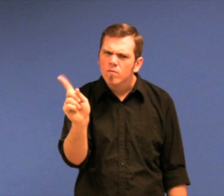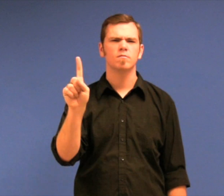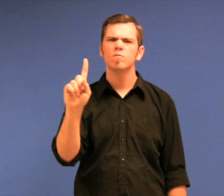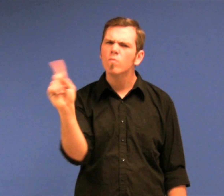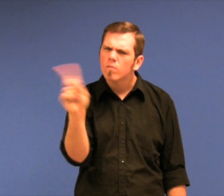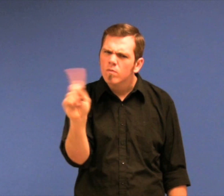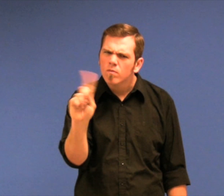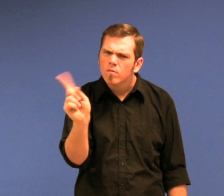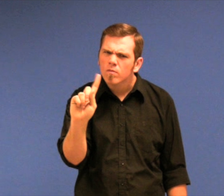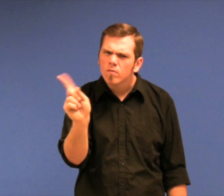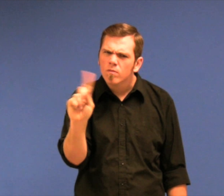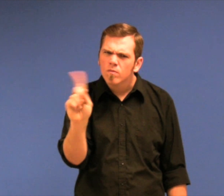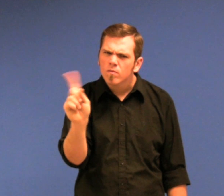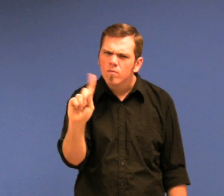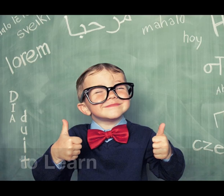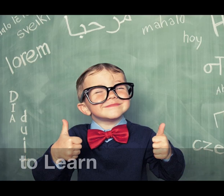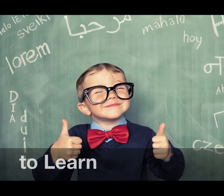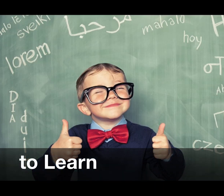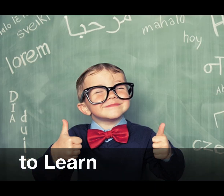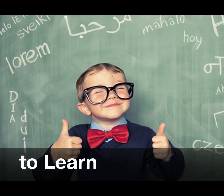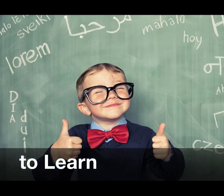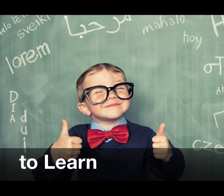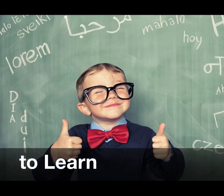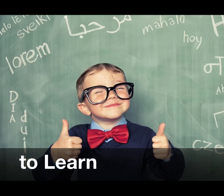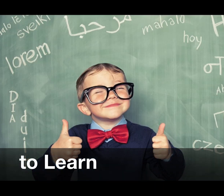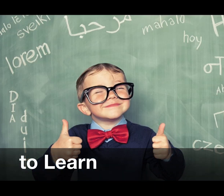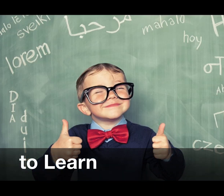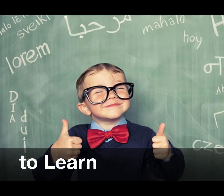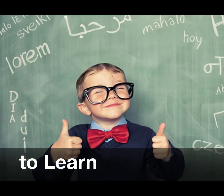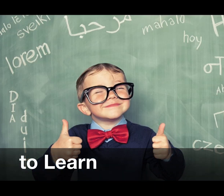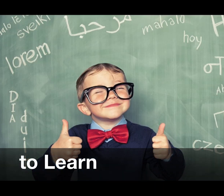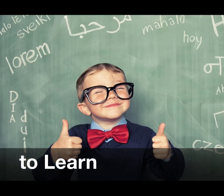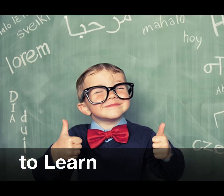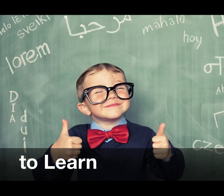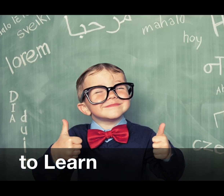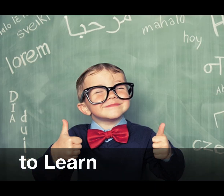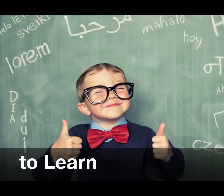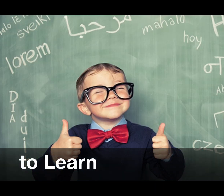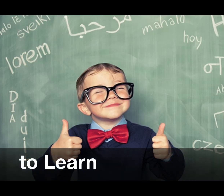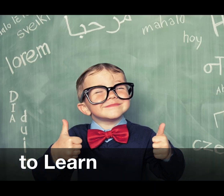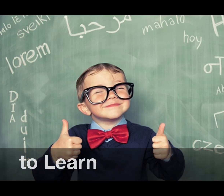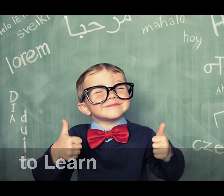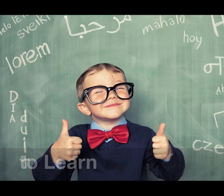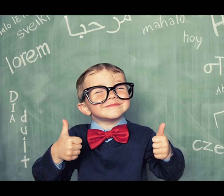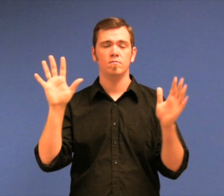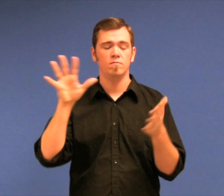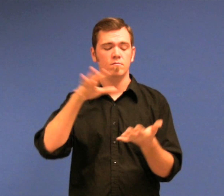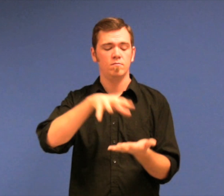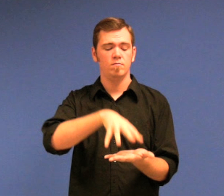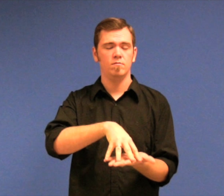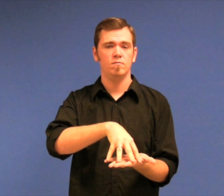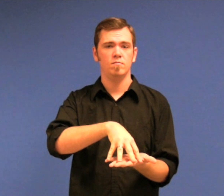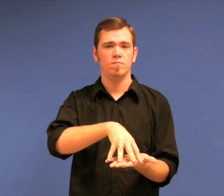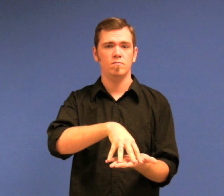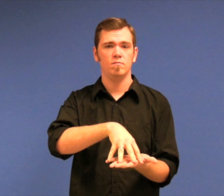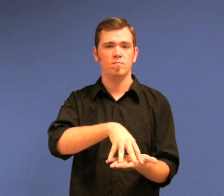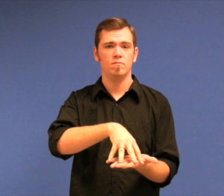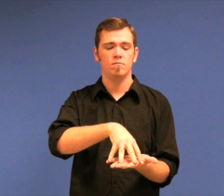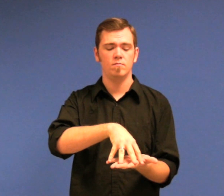where. Where. Alright, now the sign for learn, to learn something. Just like taking something out of a book and putting it